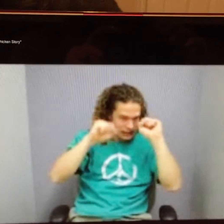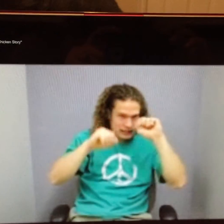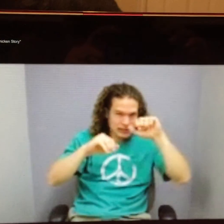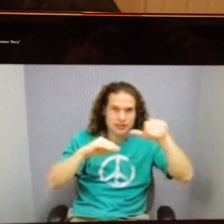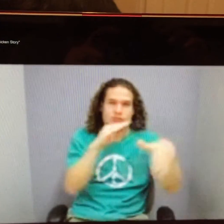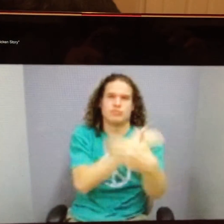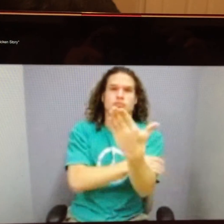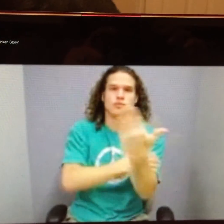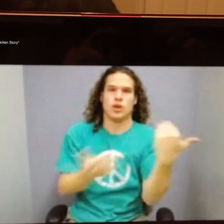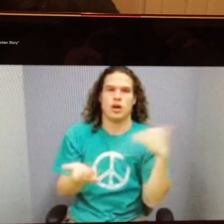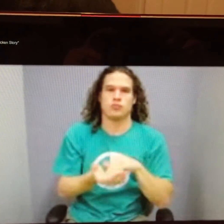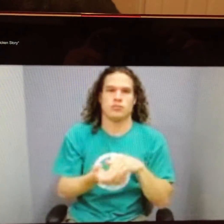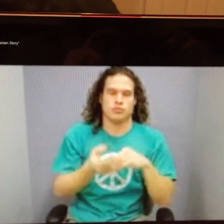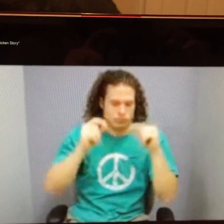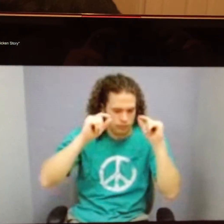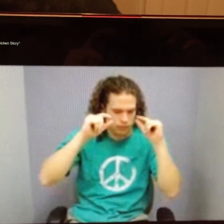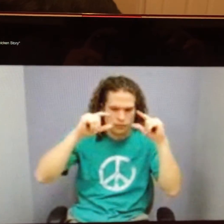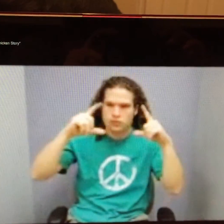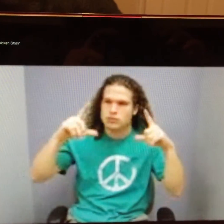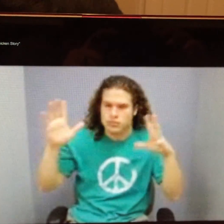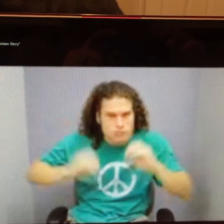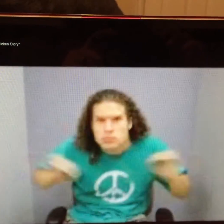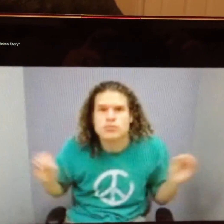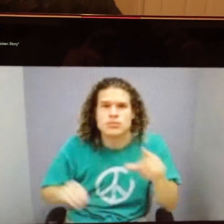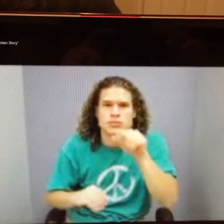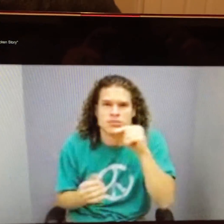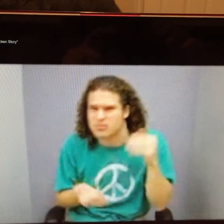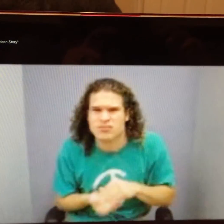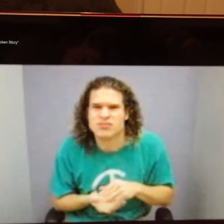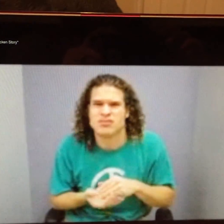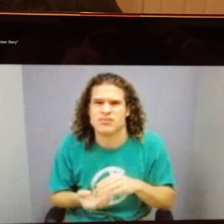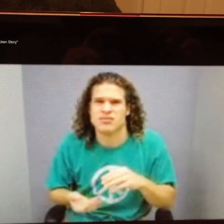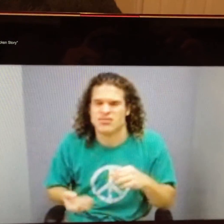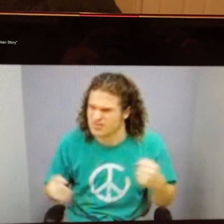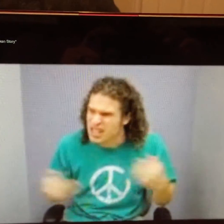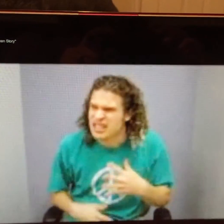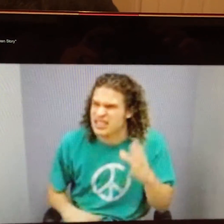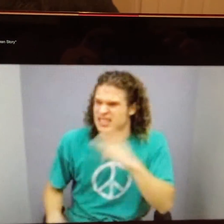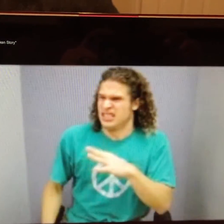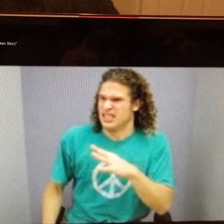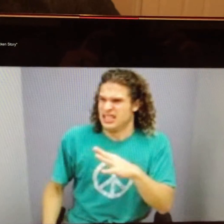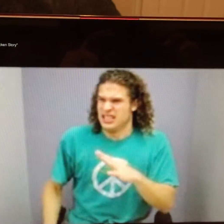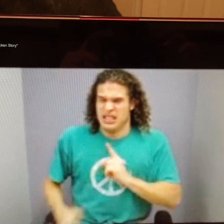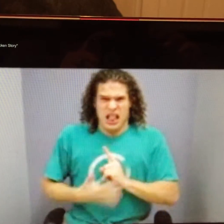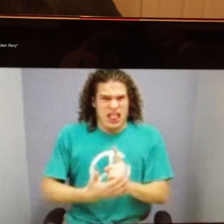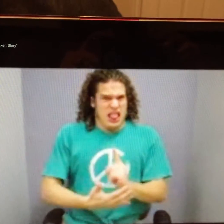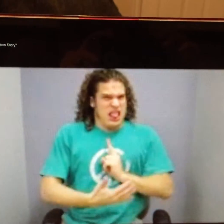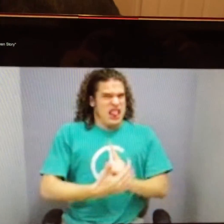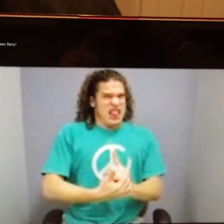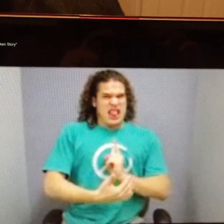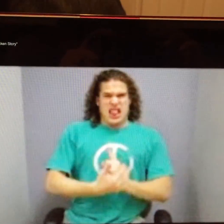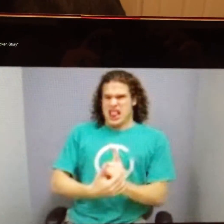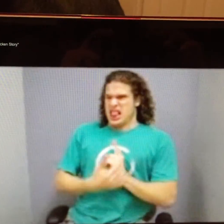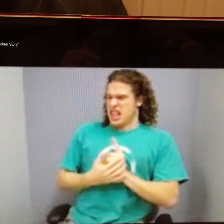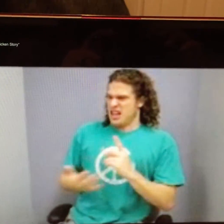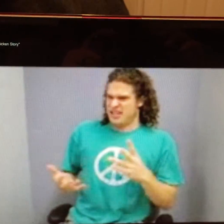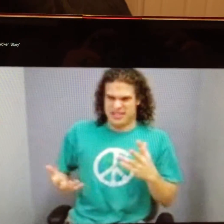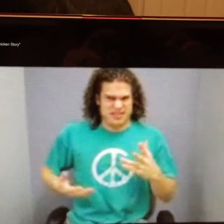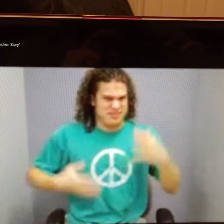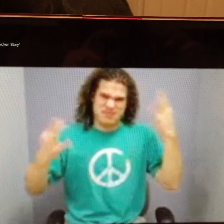her head under her covers. The next morning, again, she woke up and they were gone. She thought that was so weird,